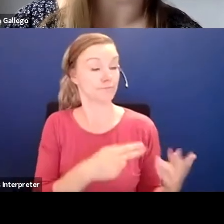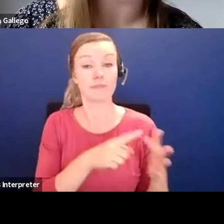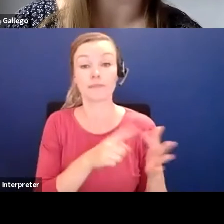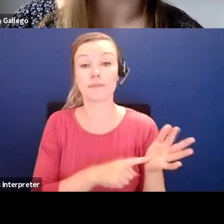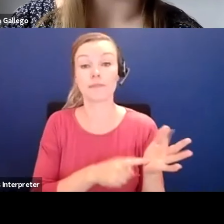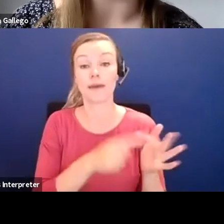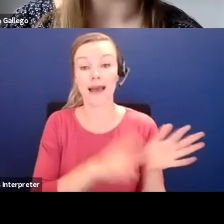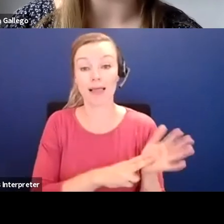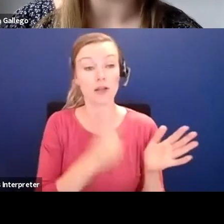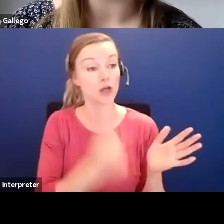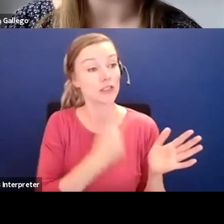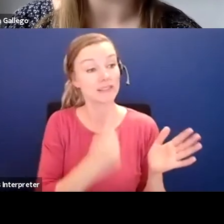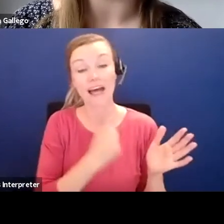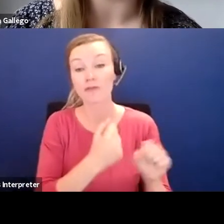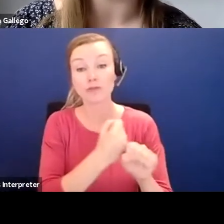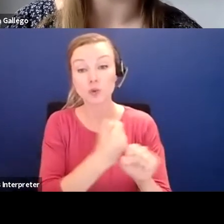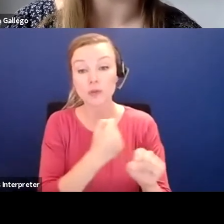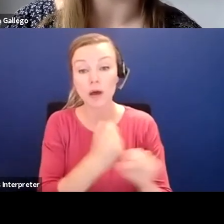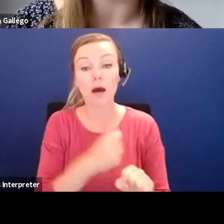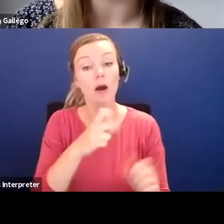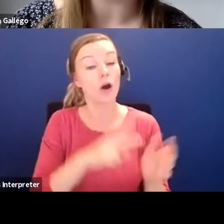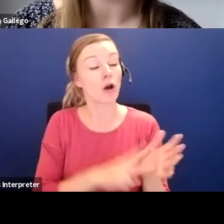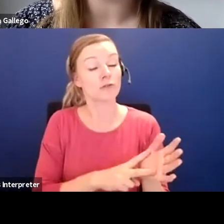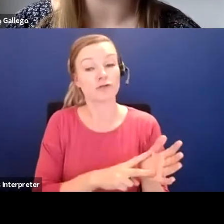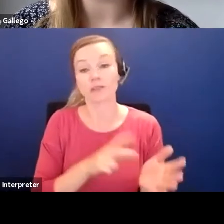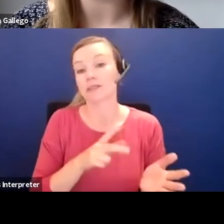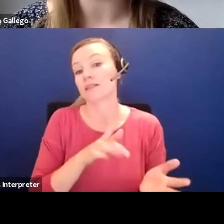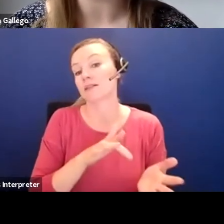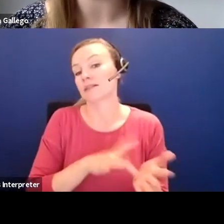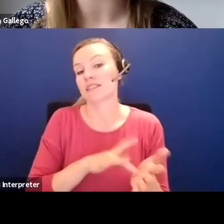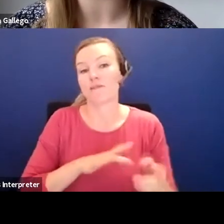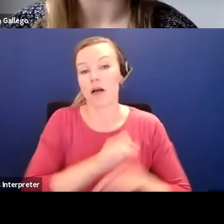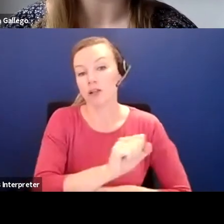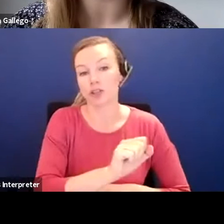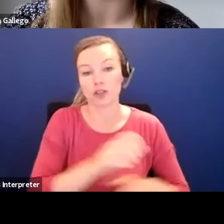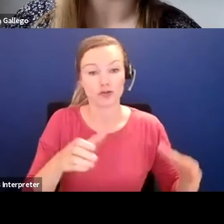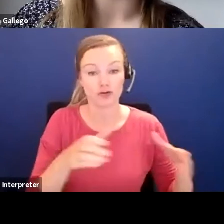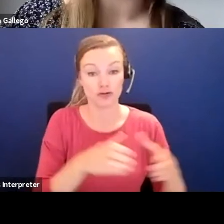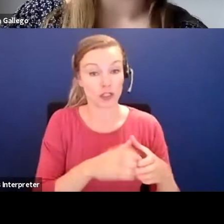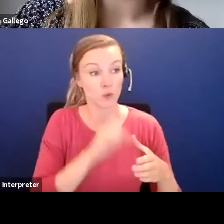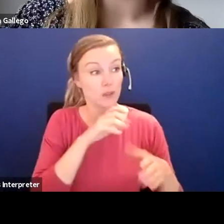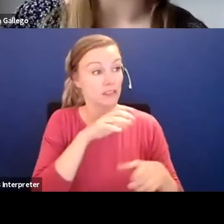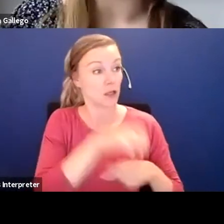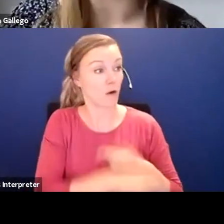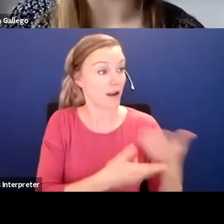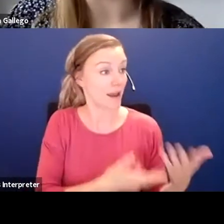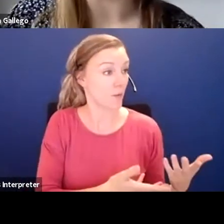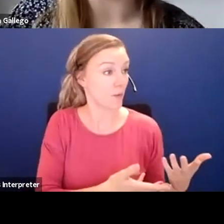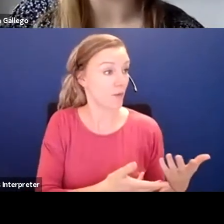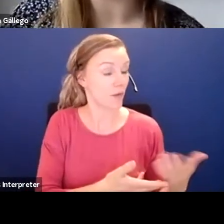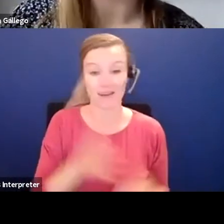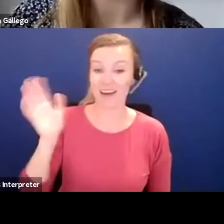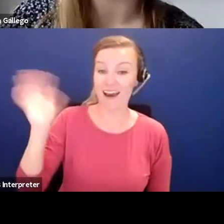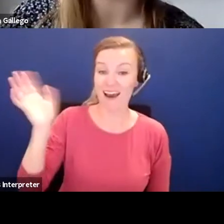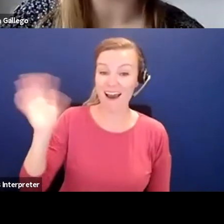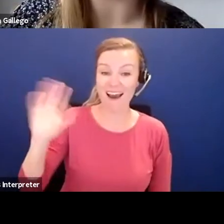Culture Trust, who will be leading us through the pictures today. So if Ellen is around. Hi Isabella. Hi, I